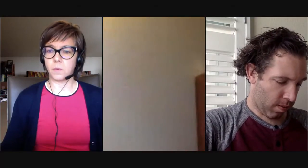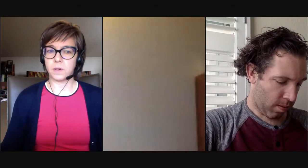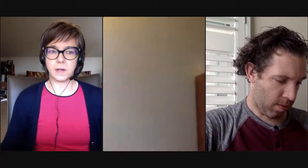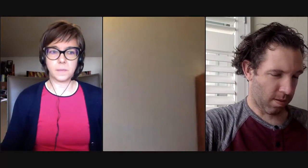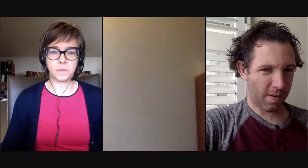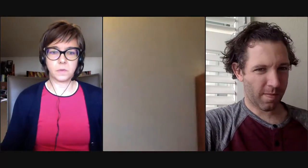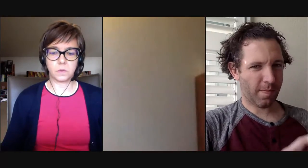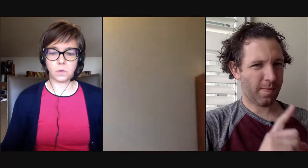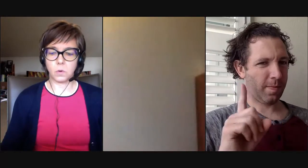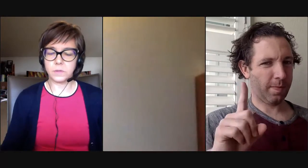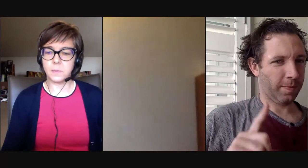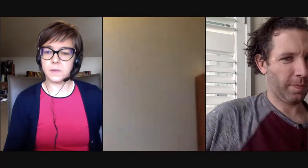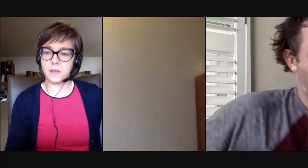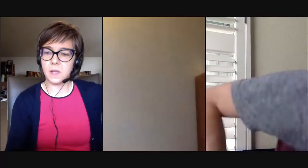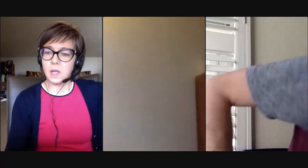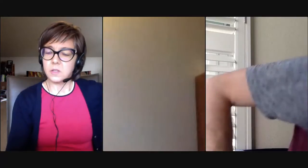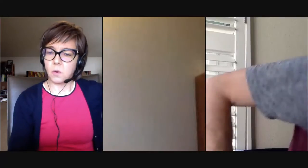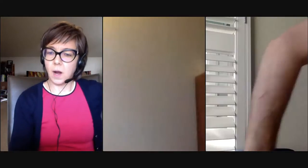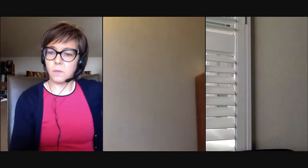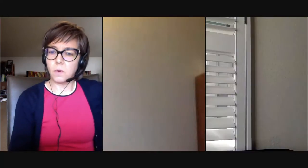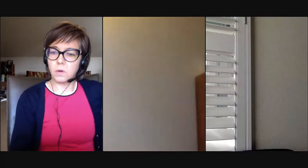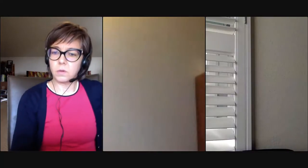take up the whole time with this. So I will